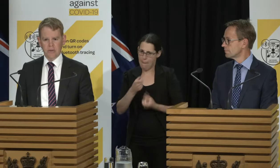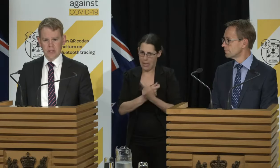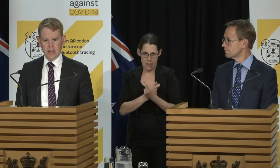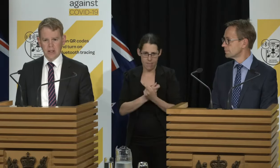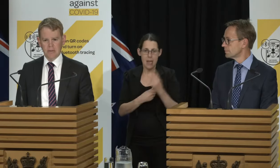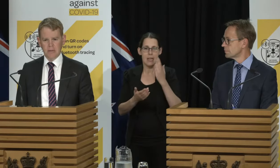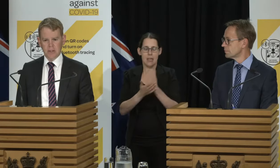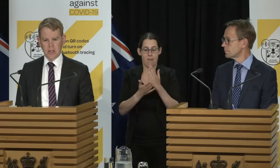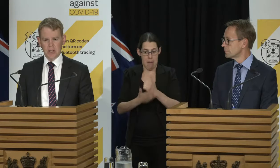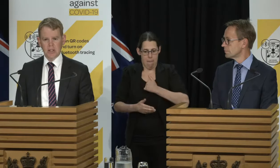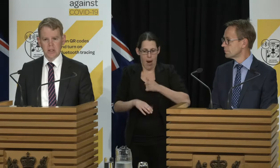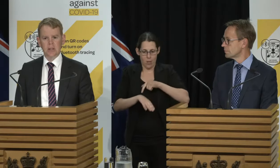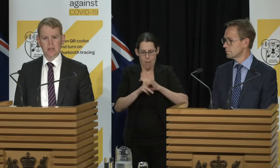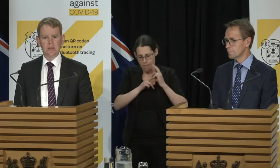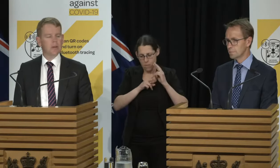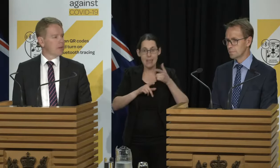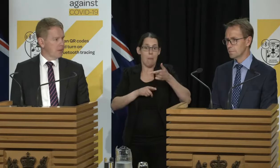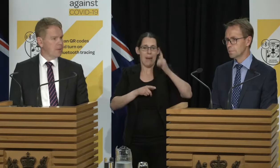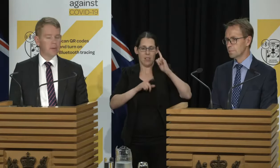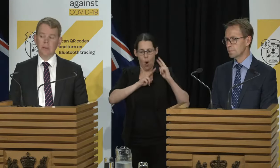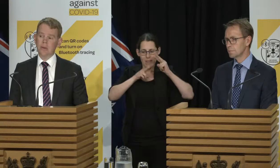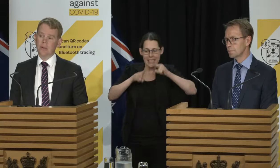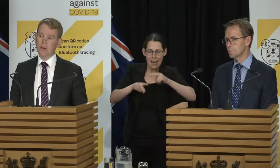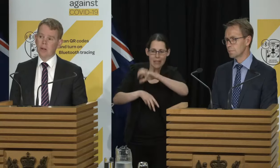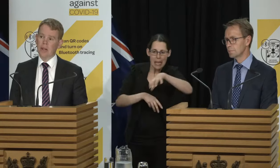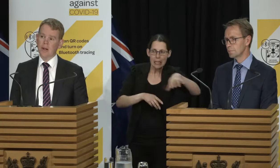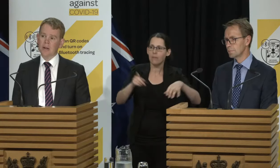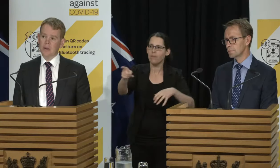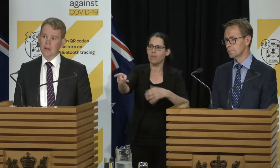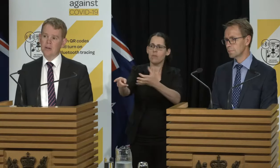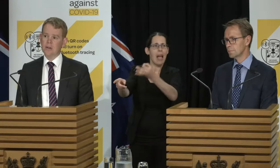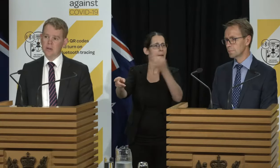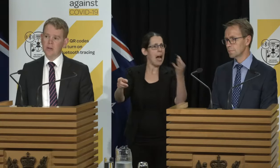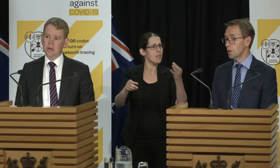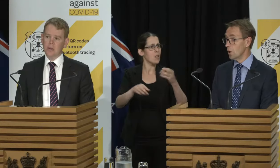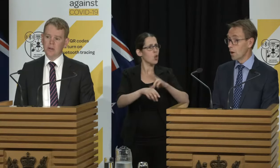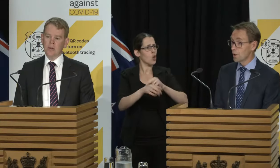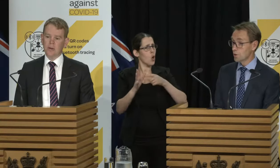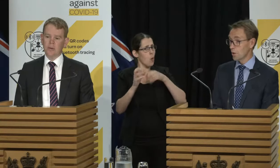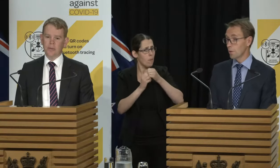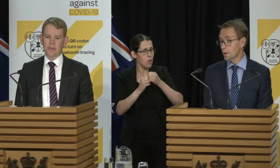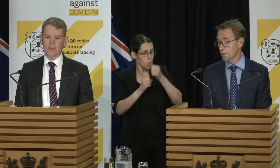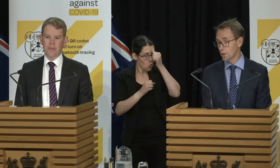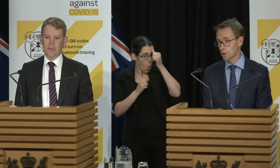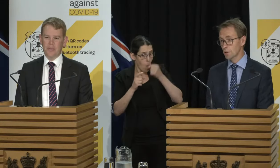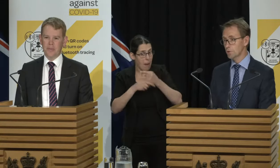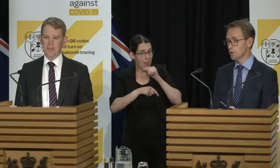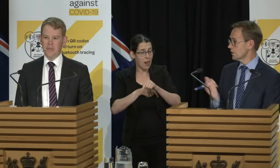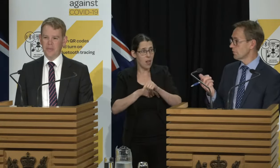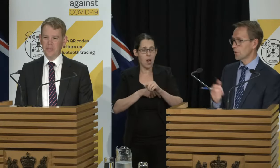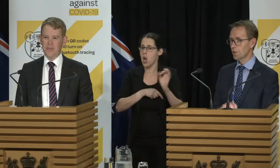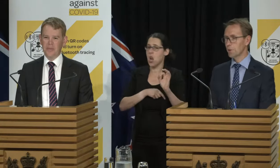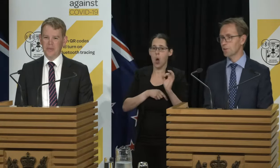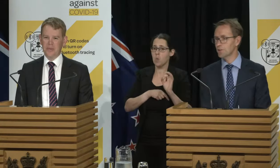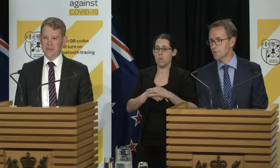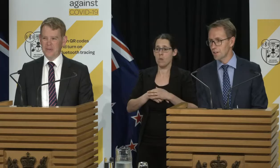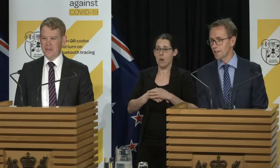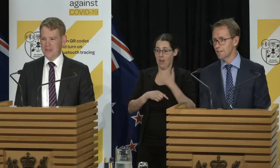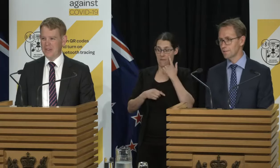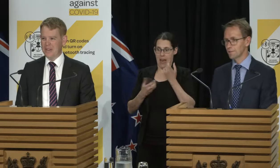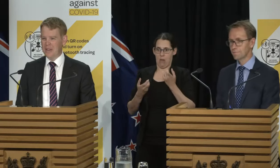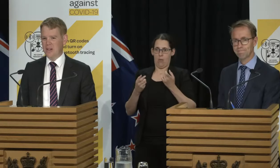Minister overseeing the facilities. Bloomfiled, are you aware of the specifics of this encounter? No, I didn't know about it. Actually, I've just found out about